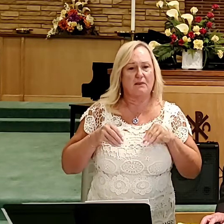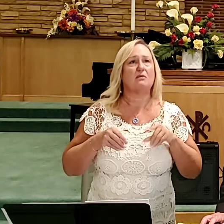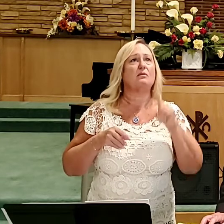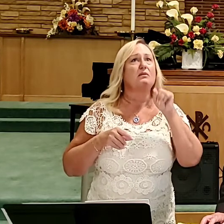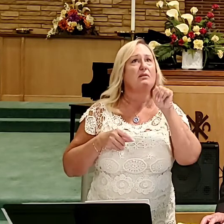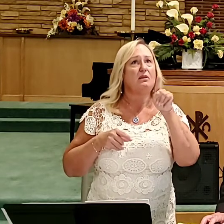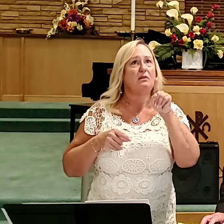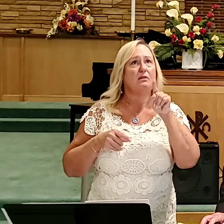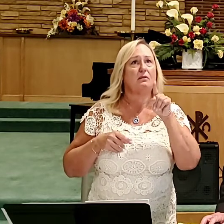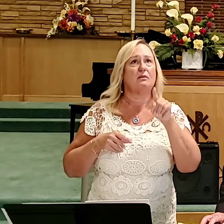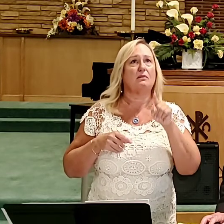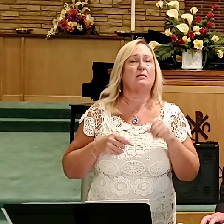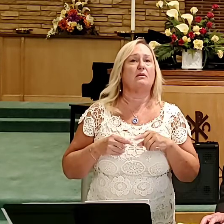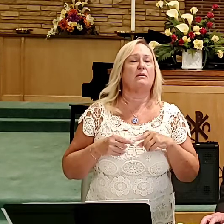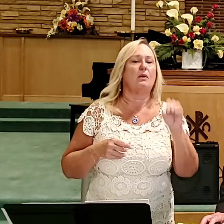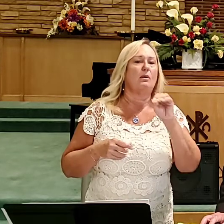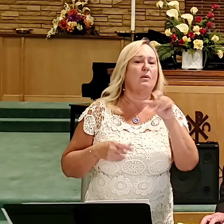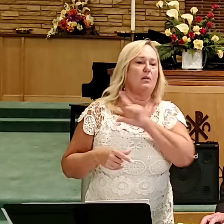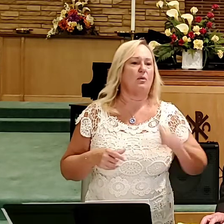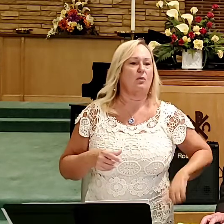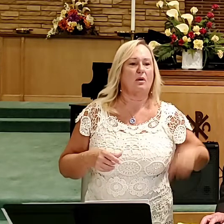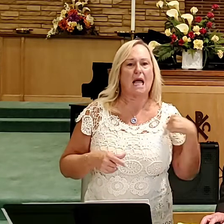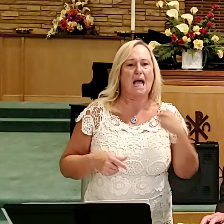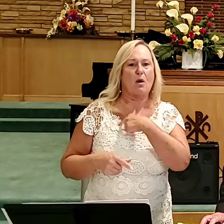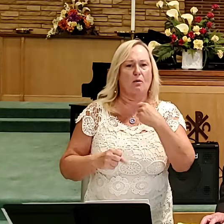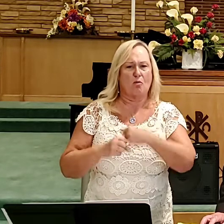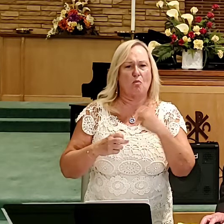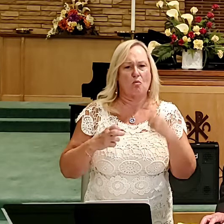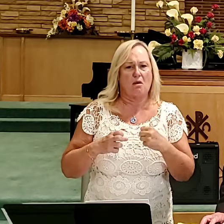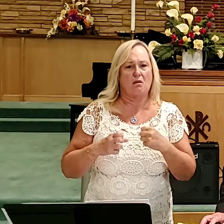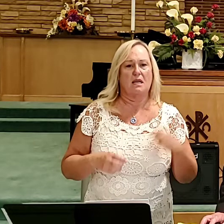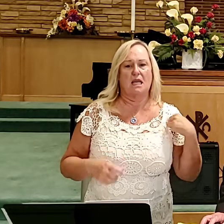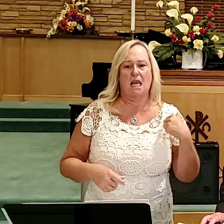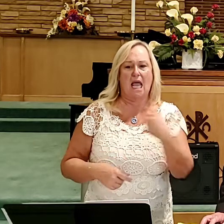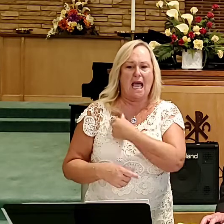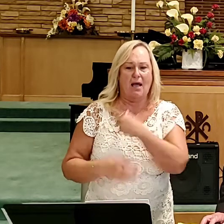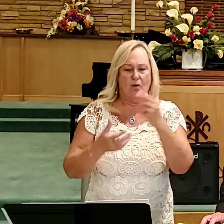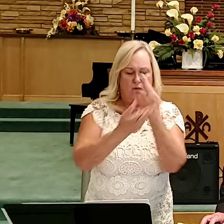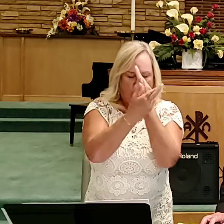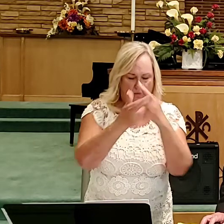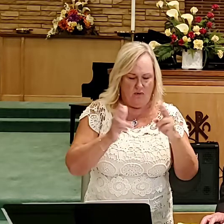you, O Lord, our Rock and our Redeemer.